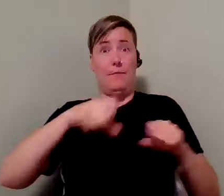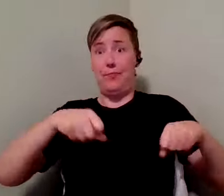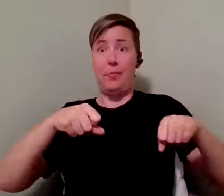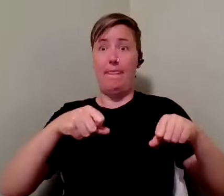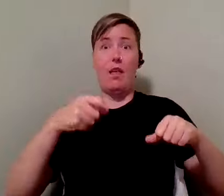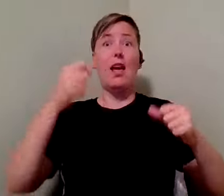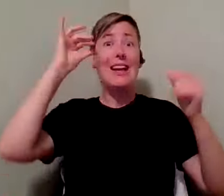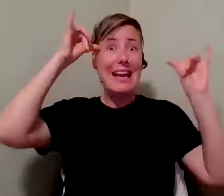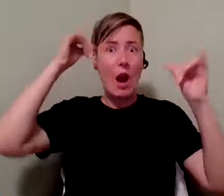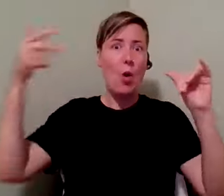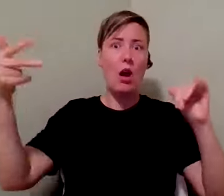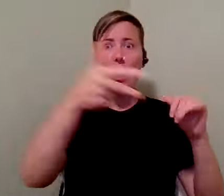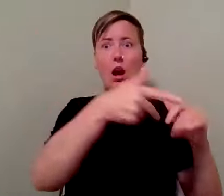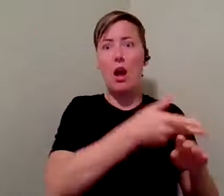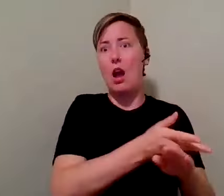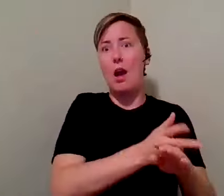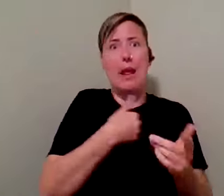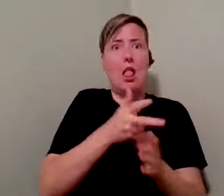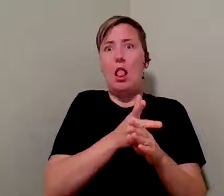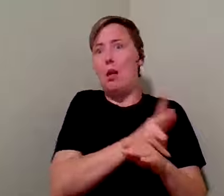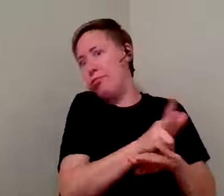my fault. I was going straight. The road turned left. And,